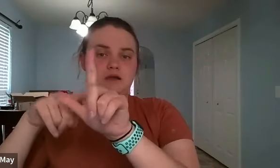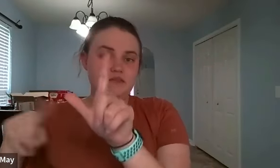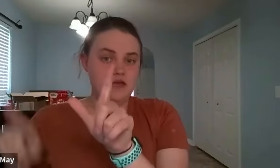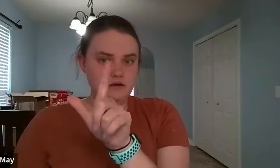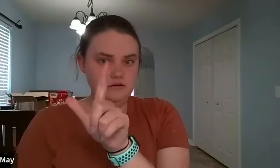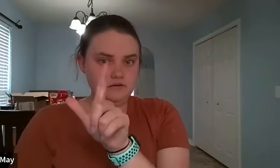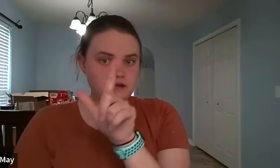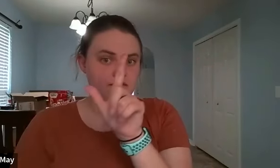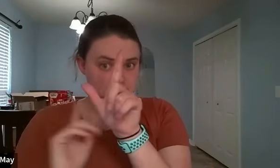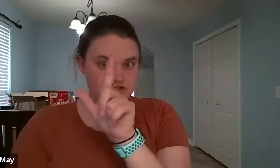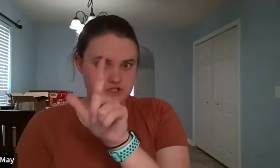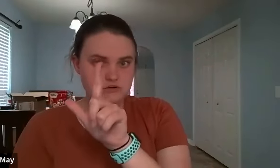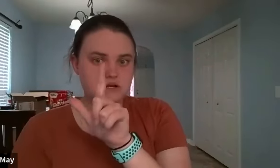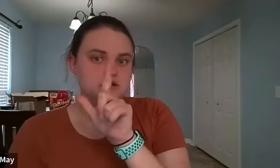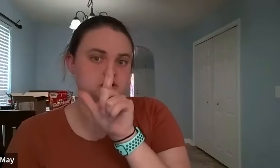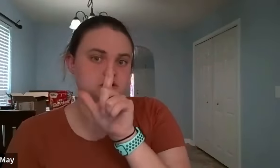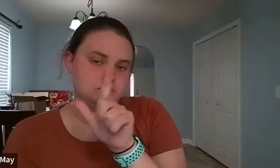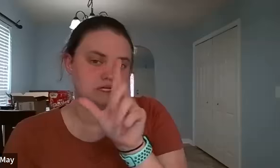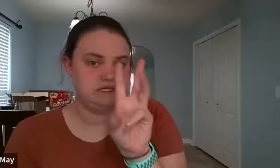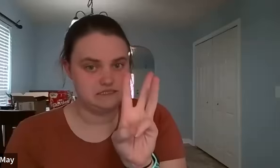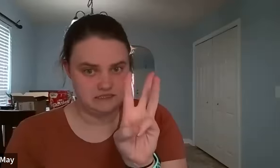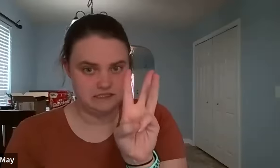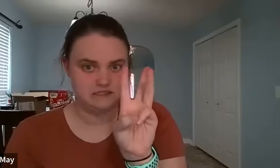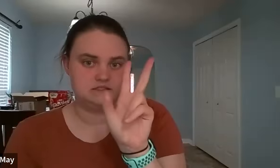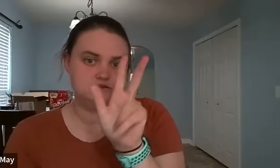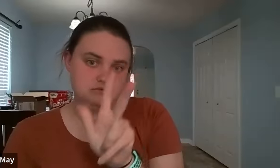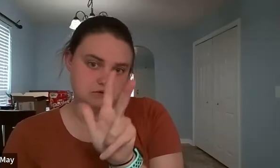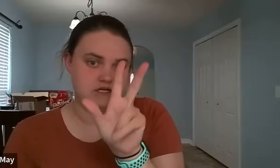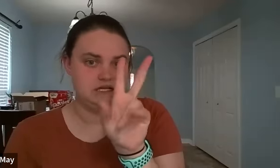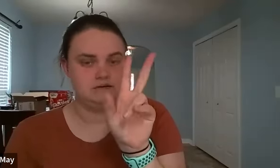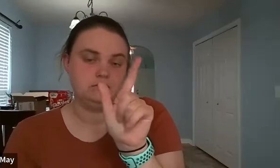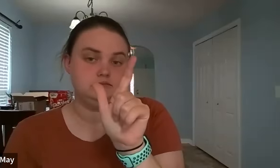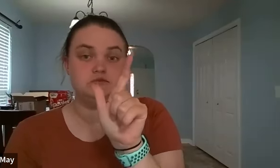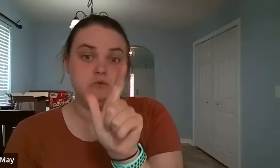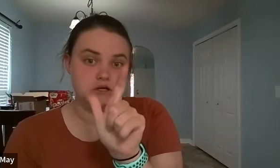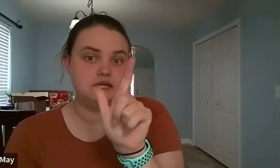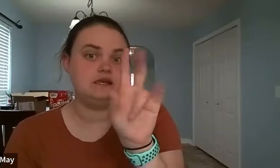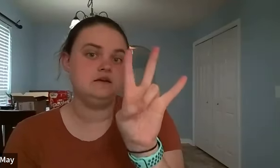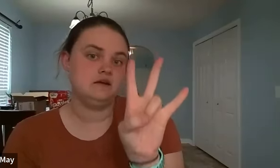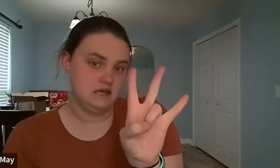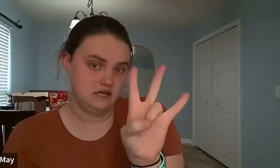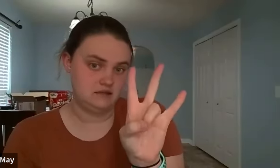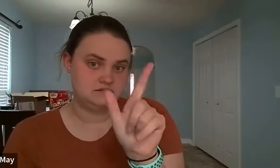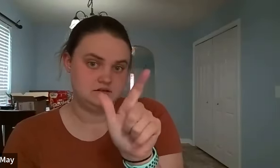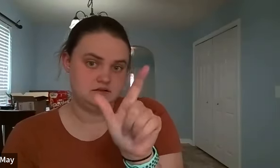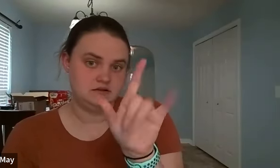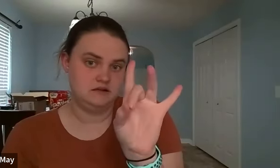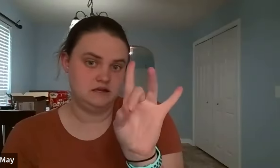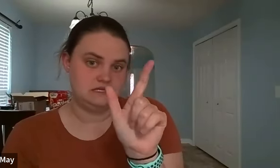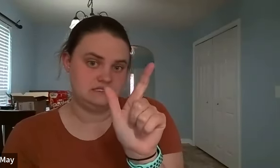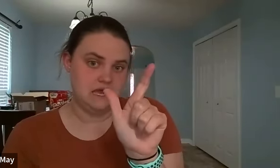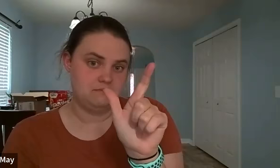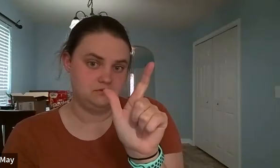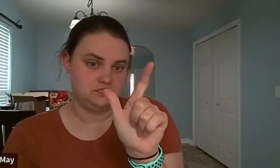the L and that's your 2 and you go 26, 20, or 28. And it's that